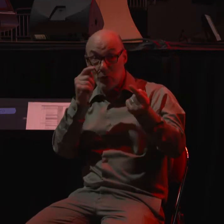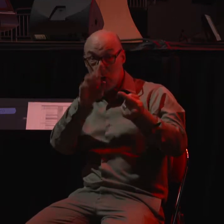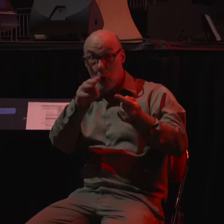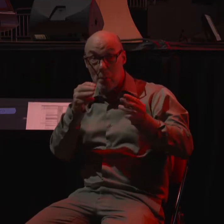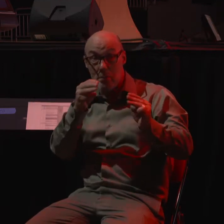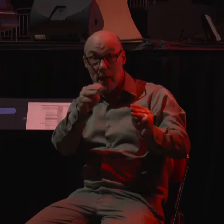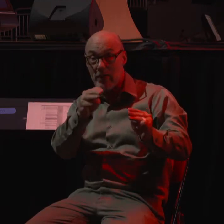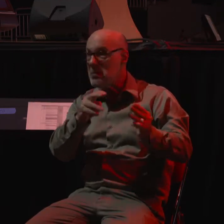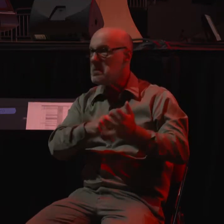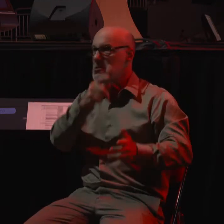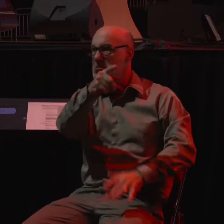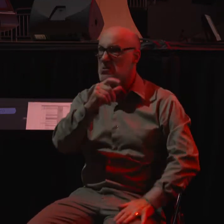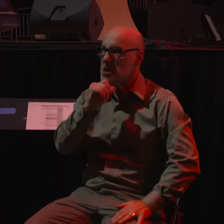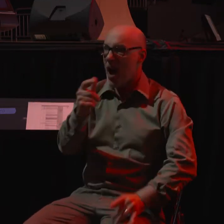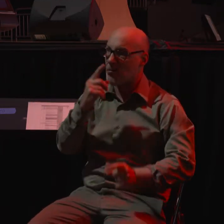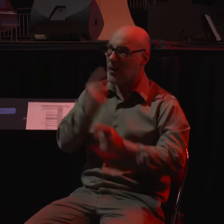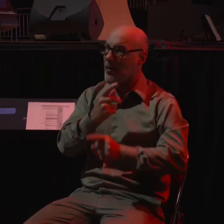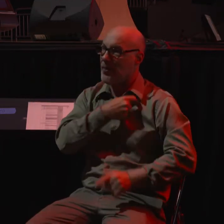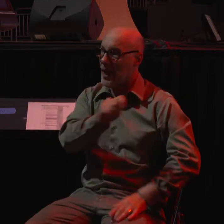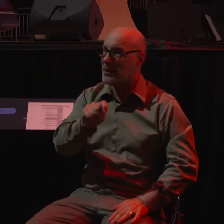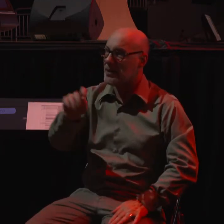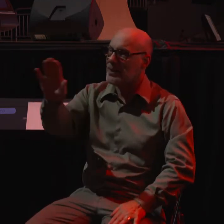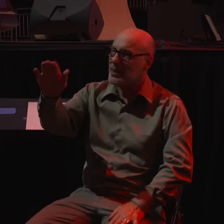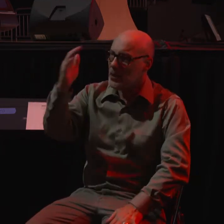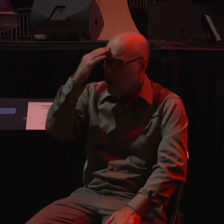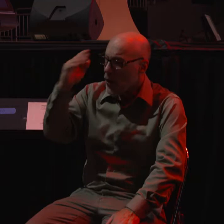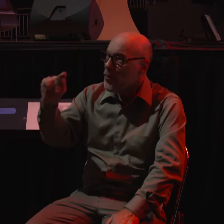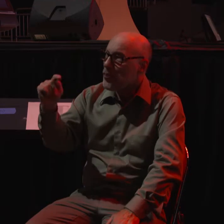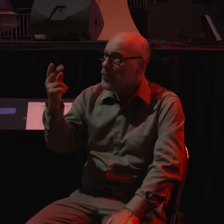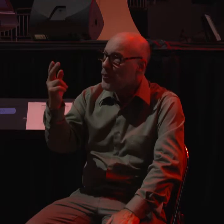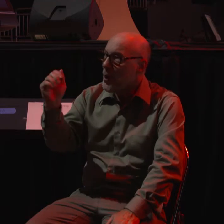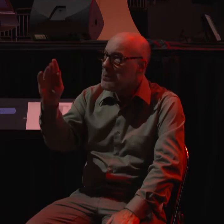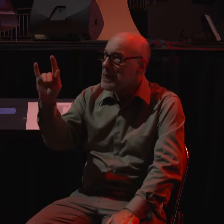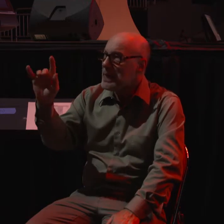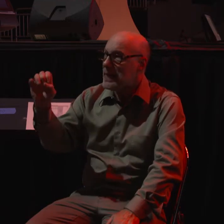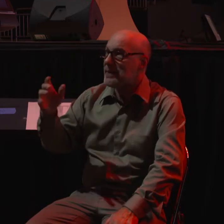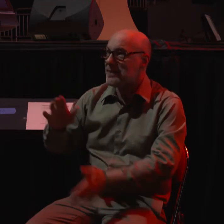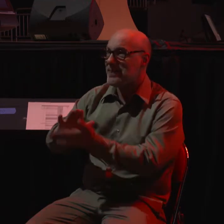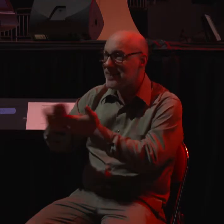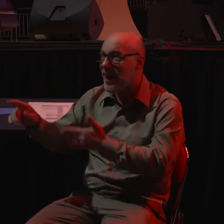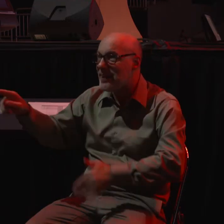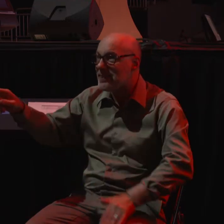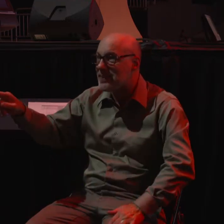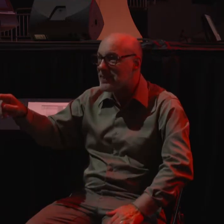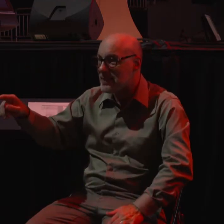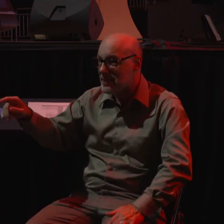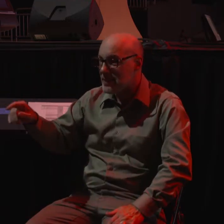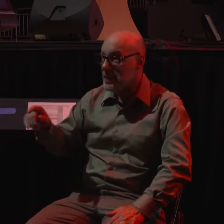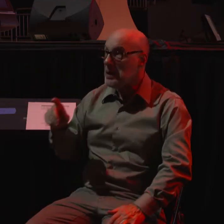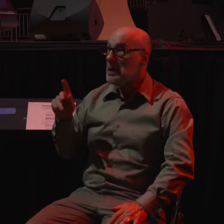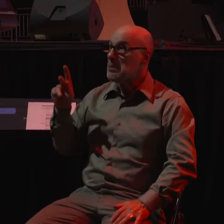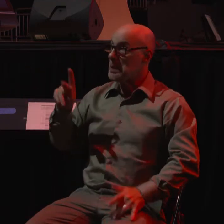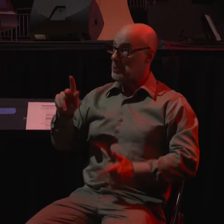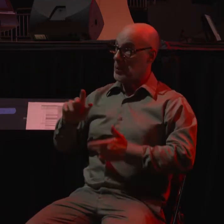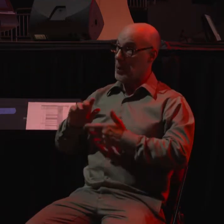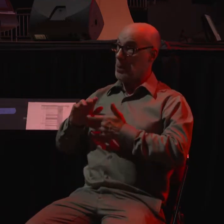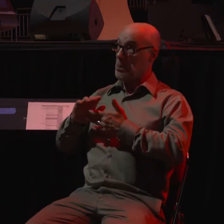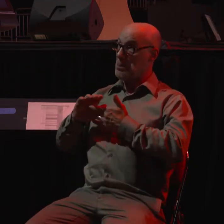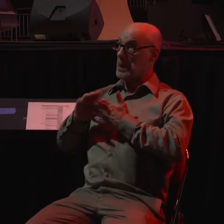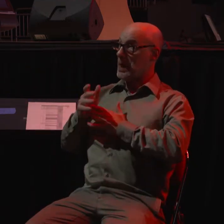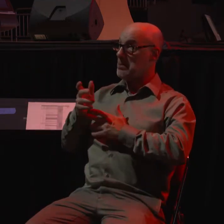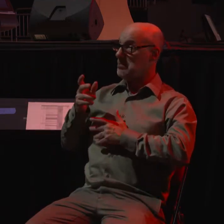theological commitment. I mean, Brother Tabidi is nice. Whenever somebody gets irritated with him, they say, well, I wonder if he's a faithful pastor. What kind